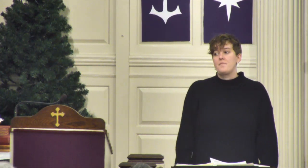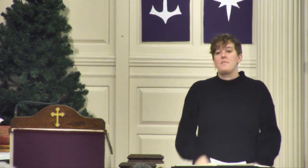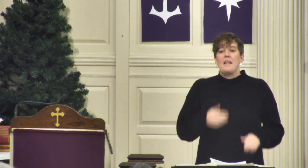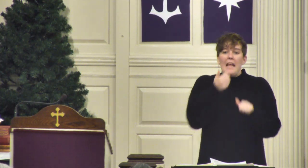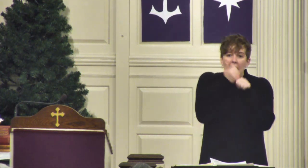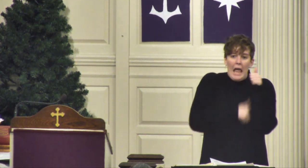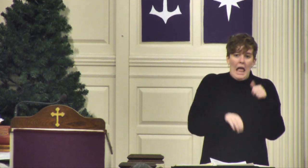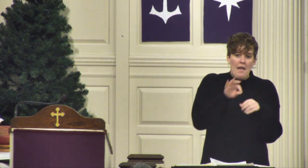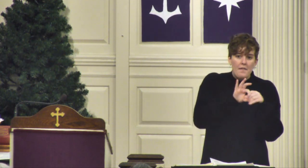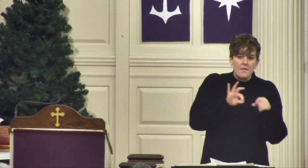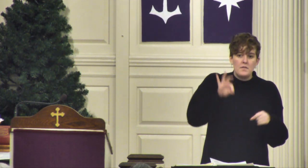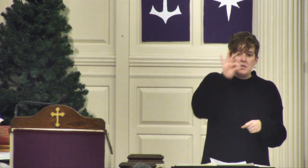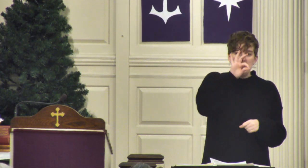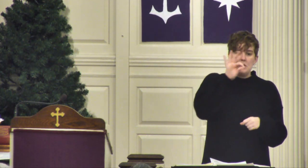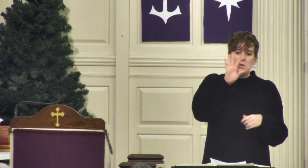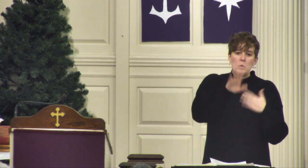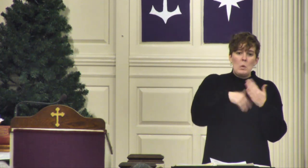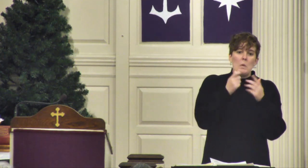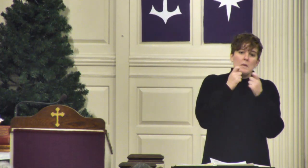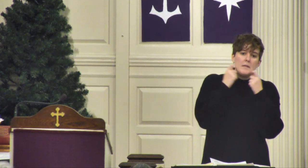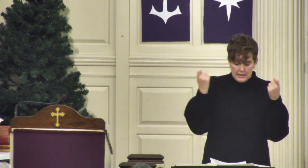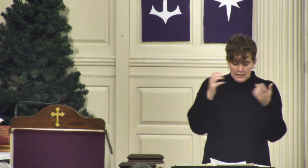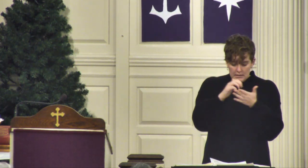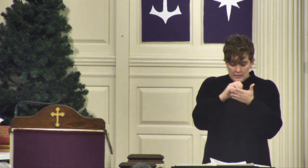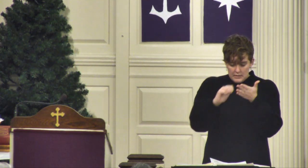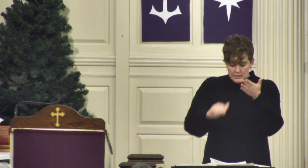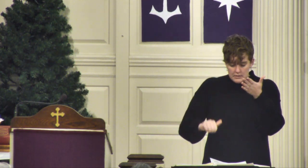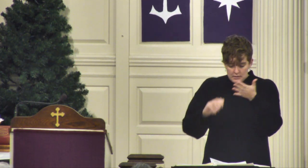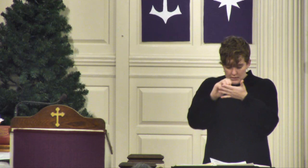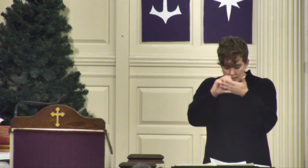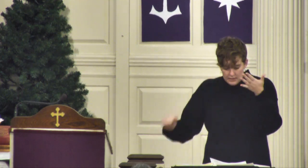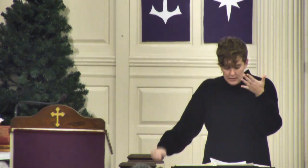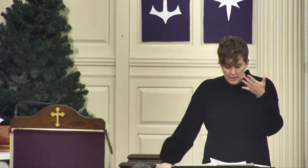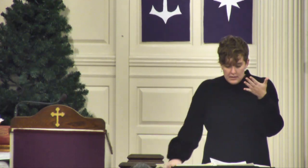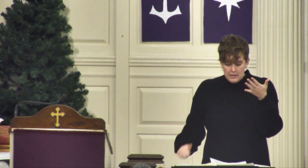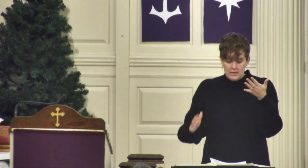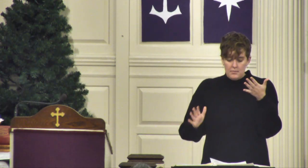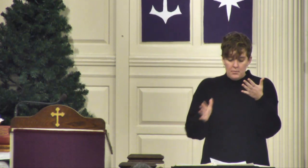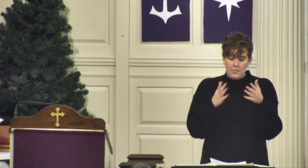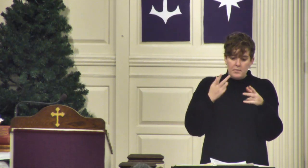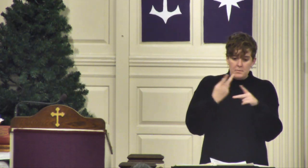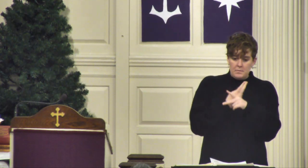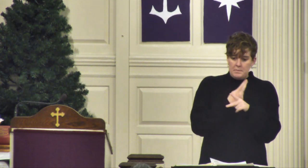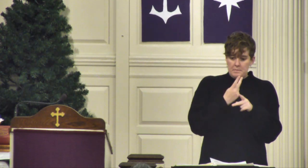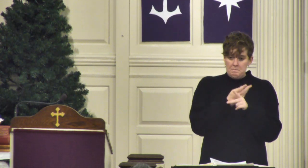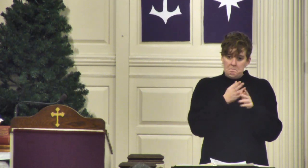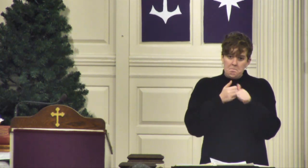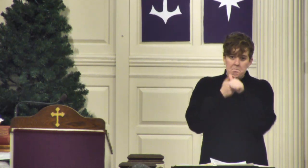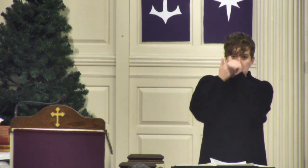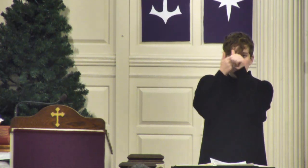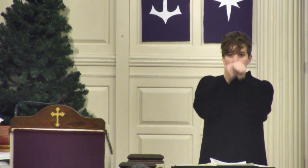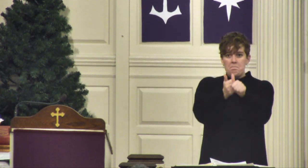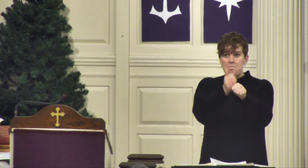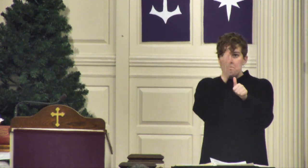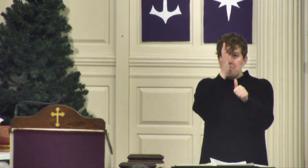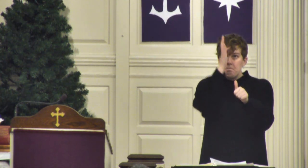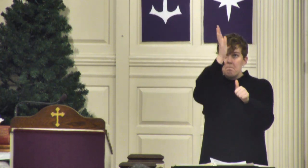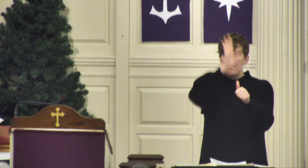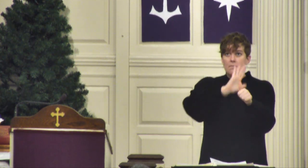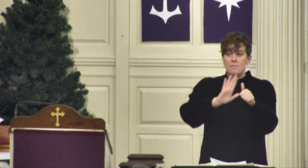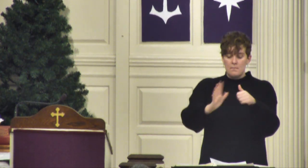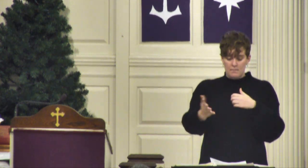Then cleanse me every soul from sin, make straight the way